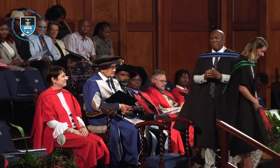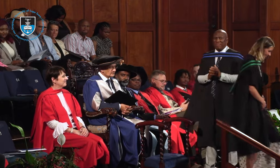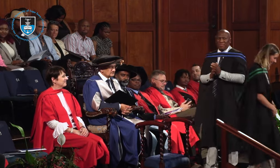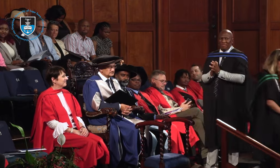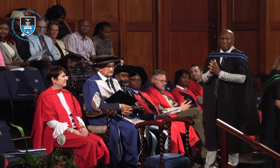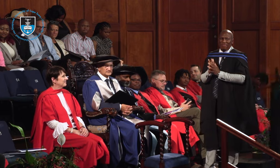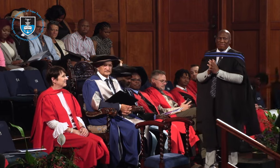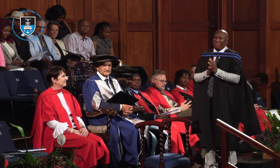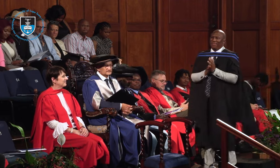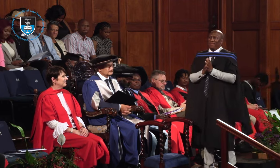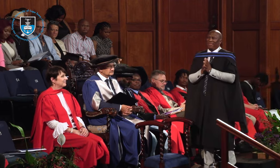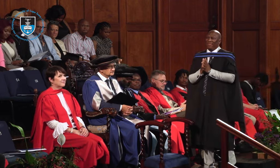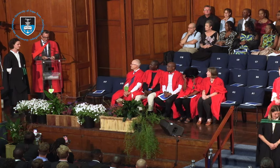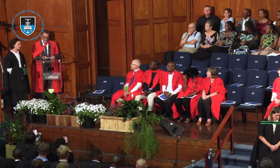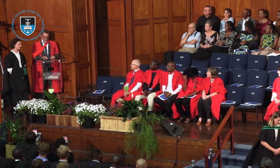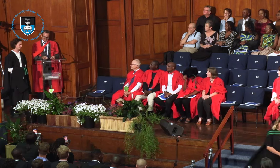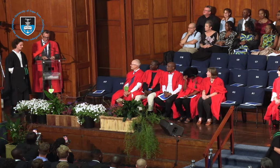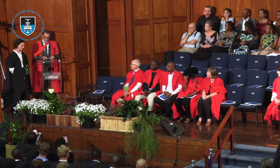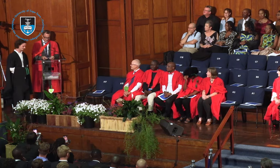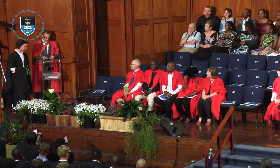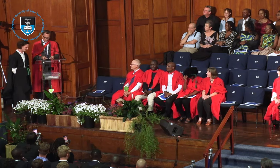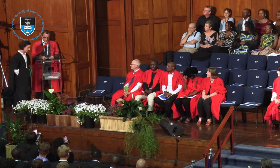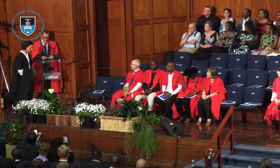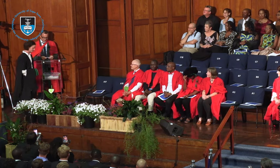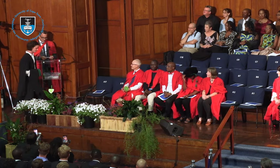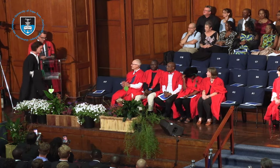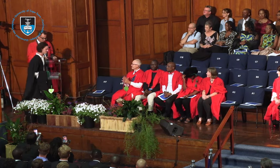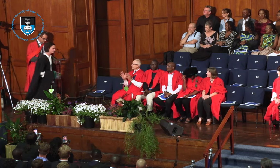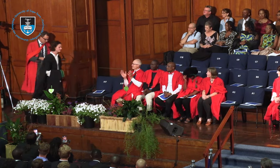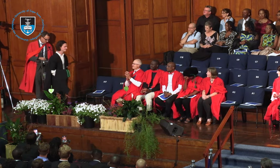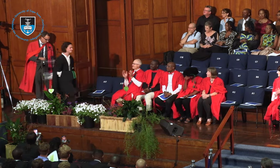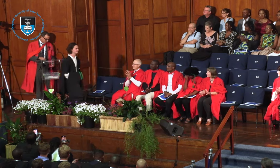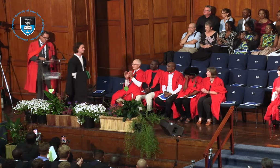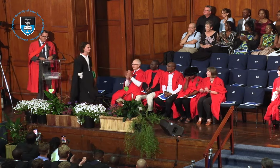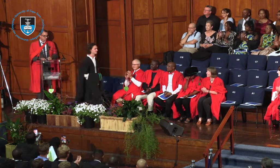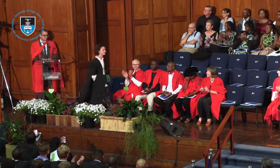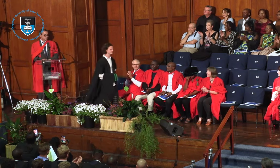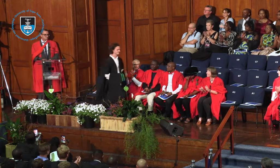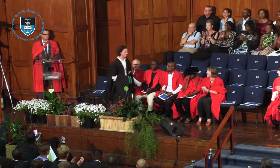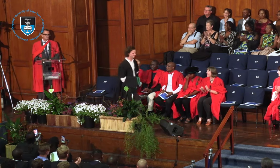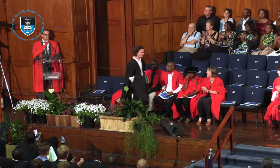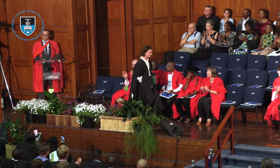For a Bachelor of Landscape Architecture Honours, Colin Paul Lombard.